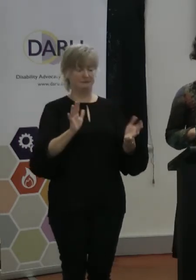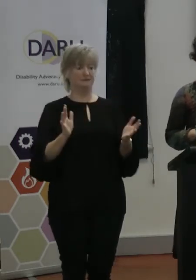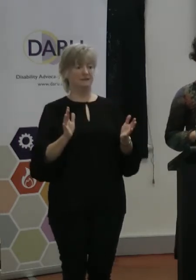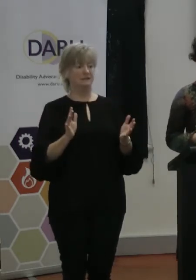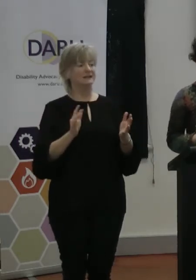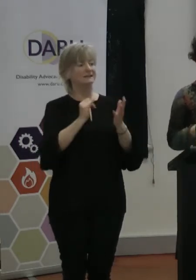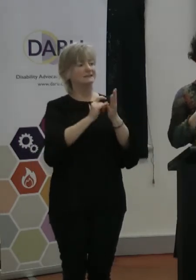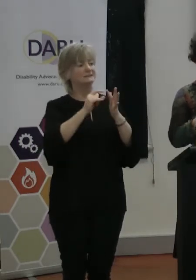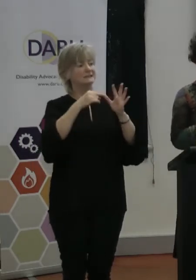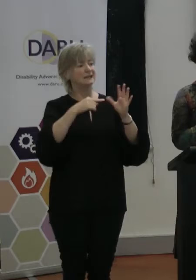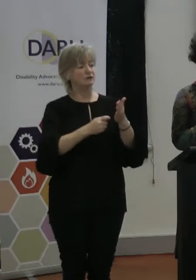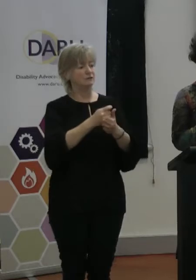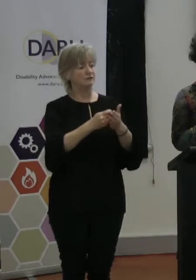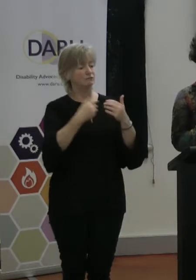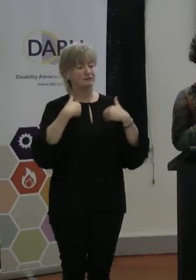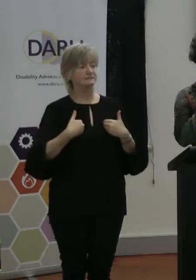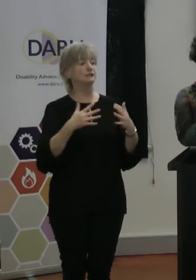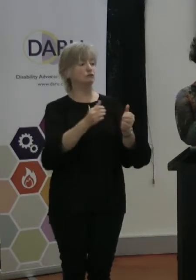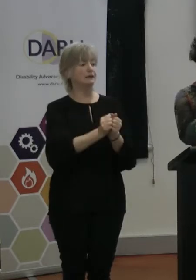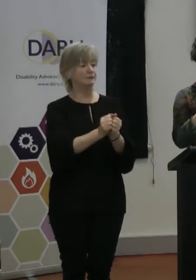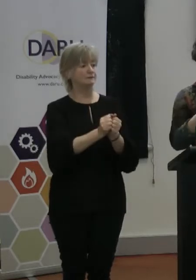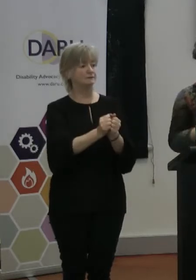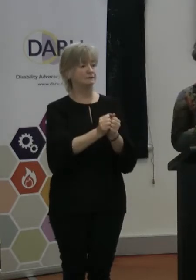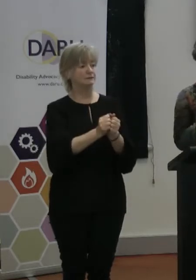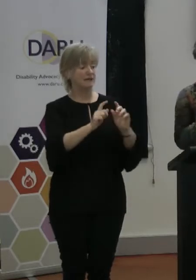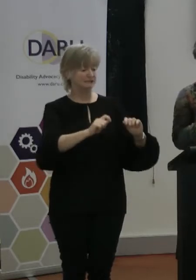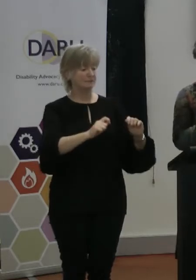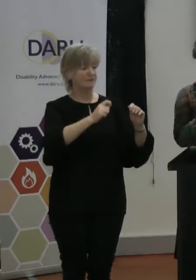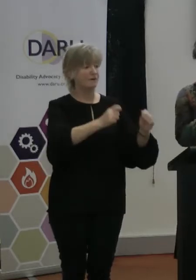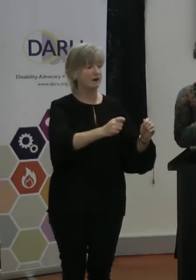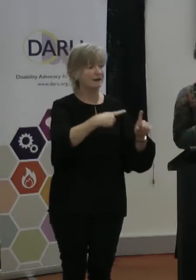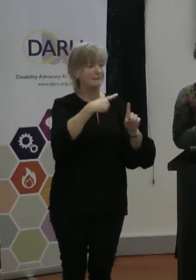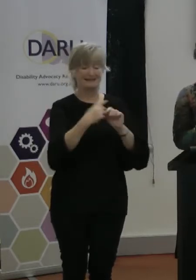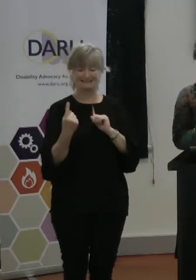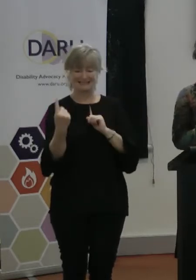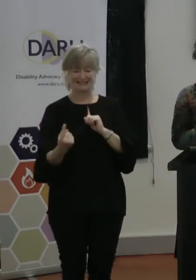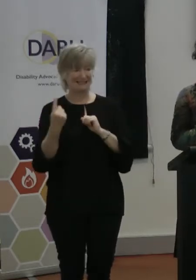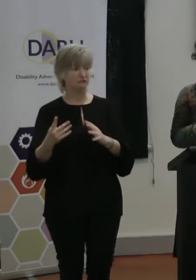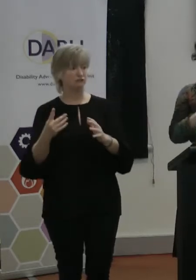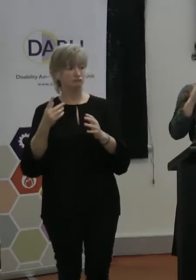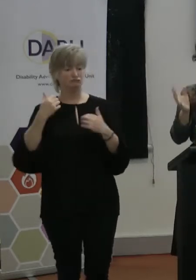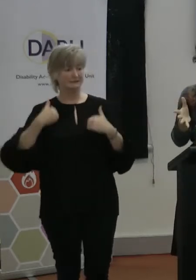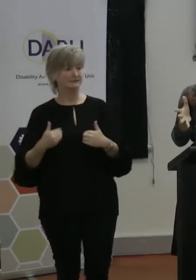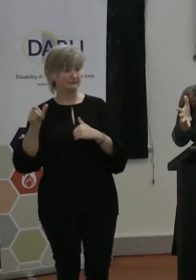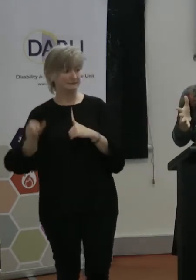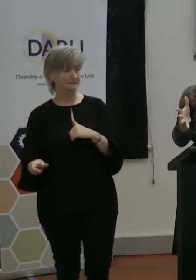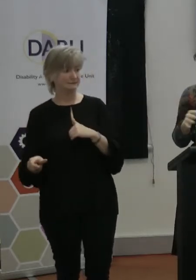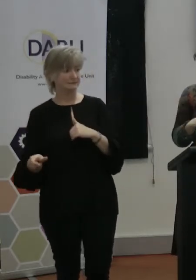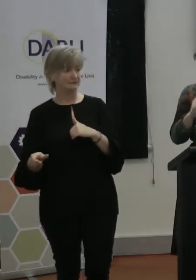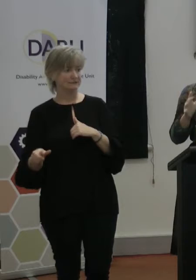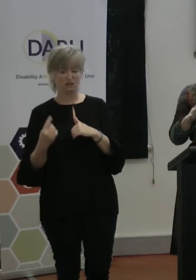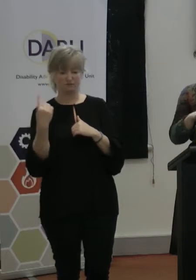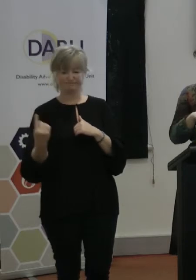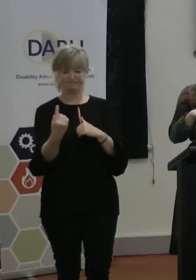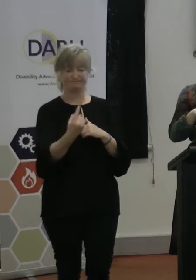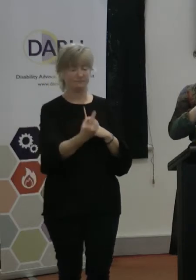SDA residency agreement is an agreement between the provider and each resident in a property, so they're individual agreements. A tenancy agreement